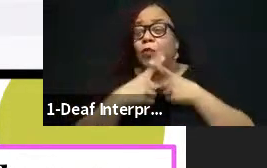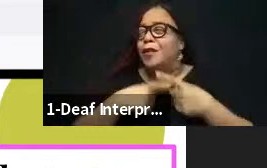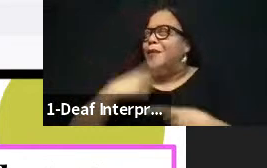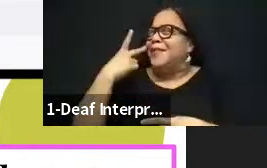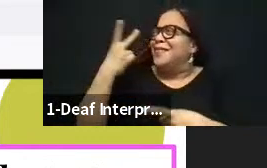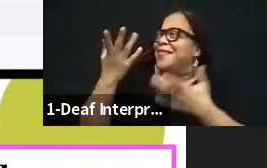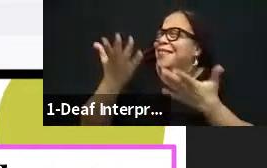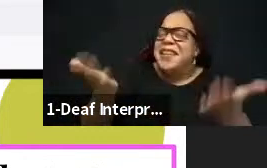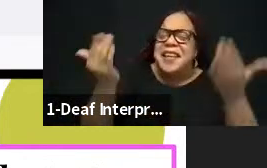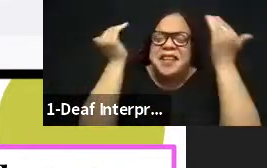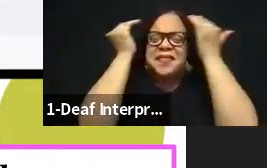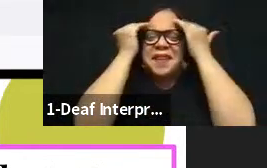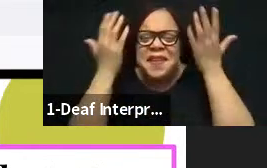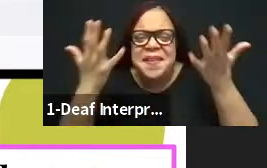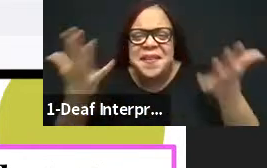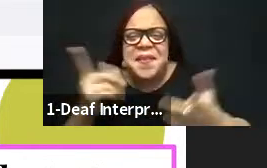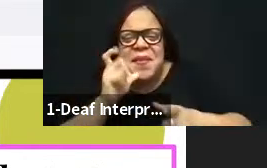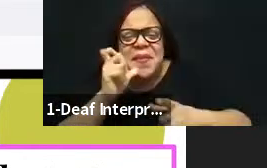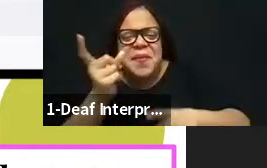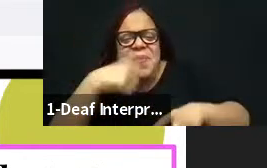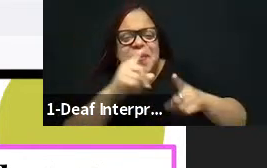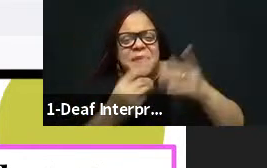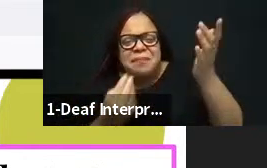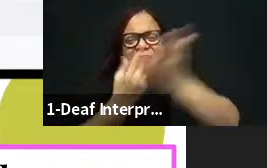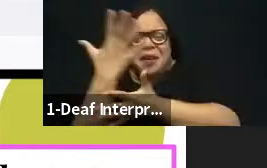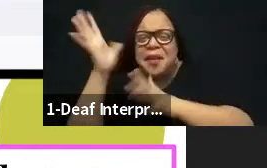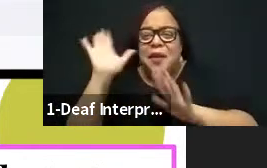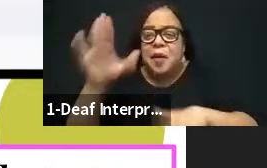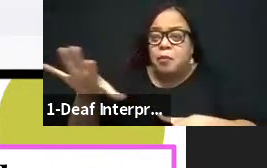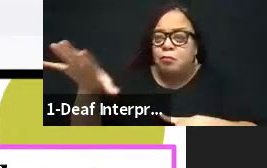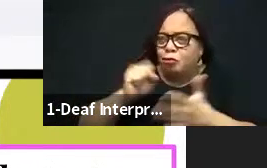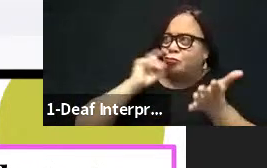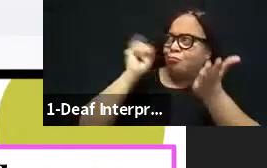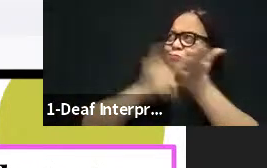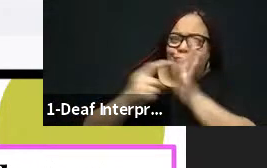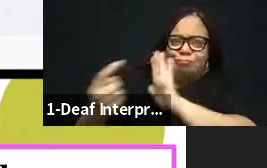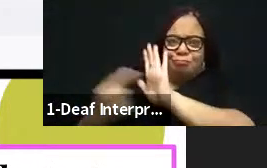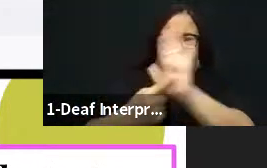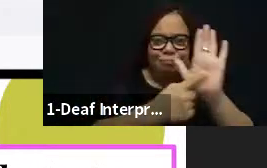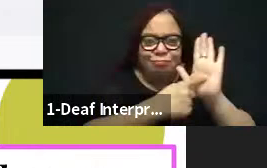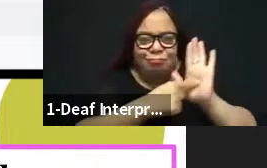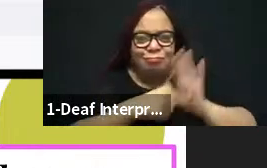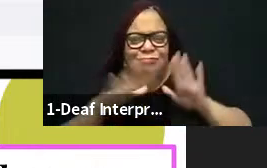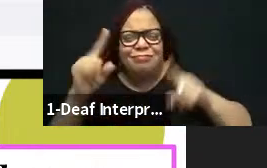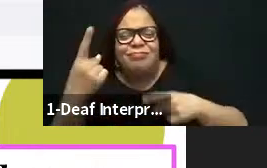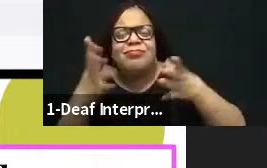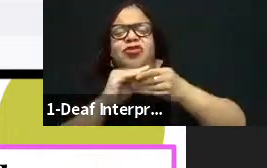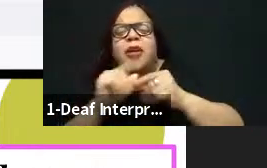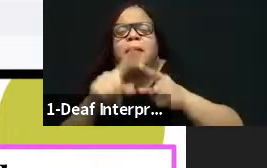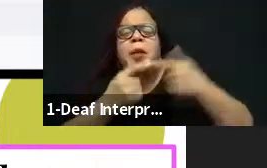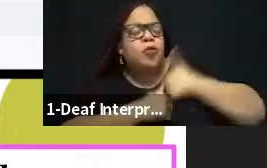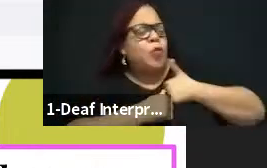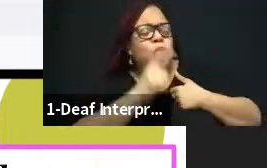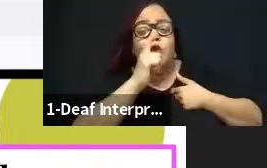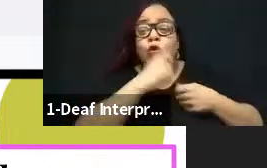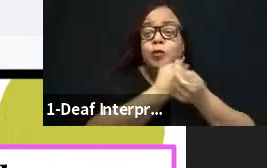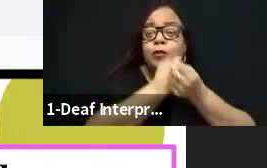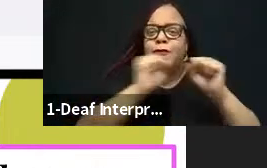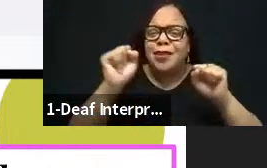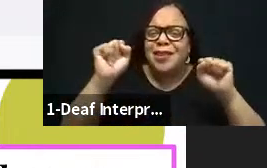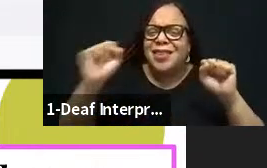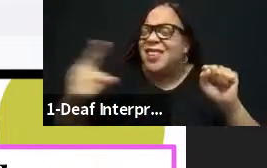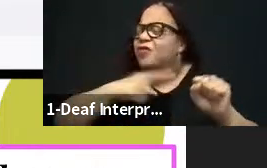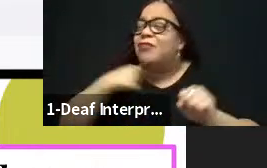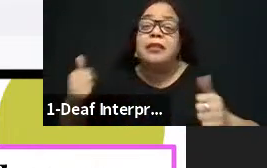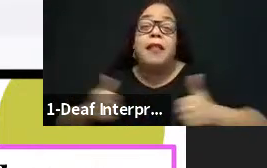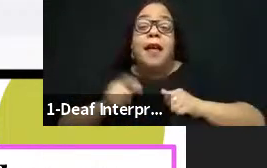free, risking their lives for people like me. All the camp folk they may never know, took a lead that we all could follow. Following the call for what? Justice.